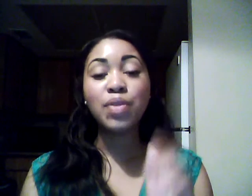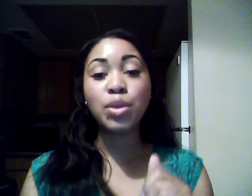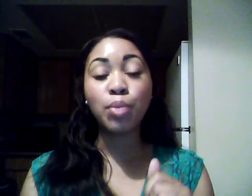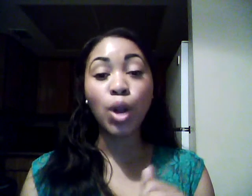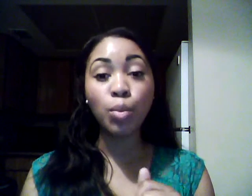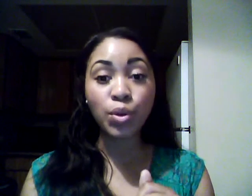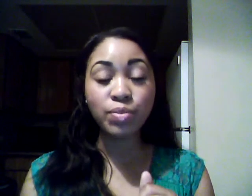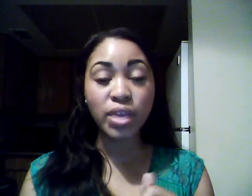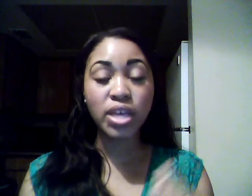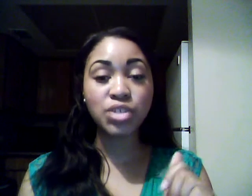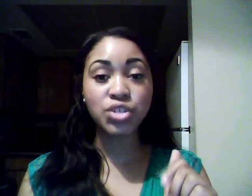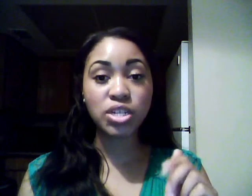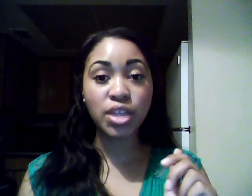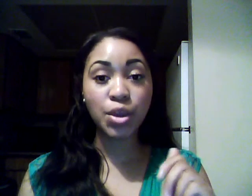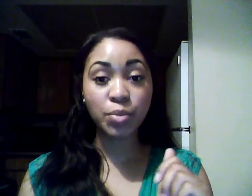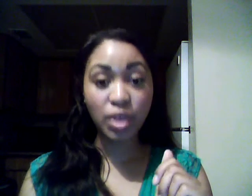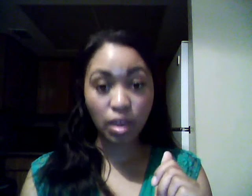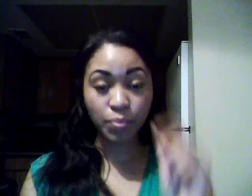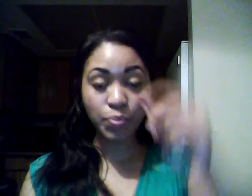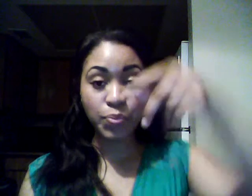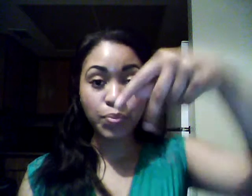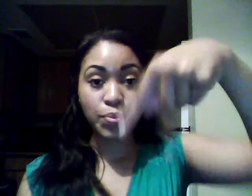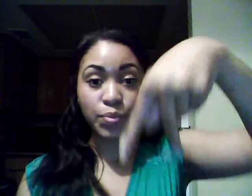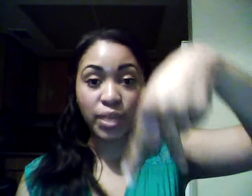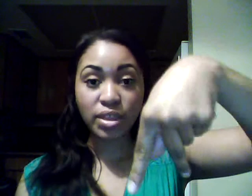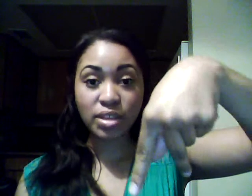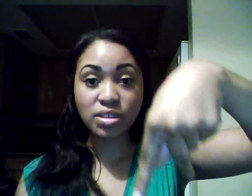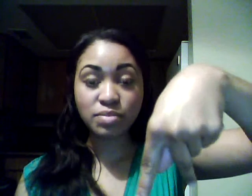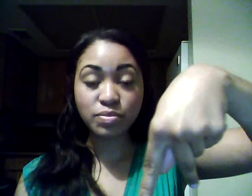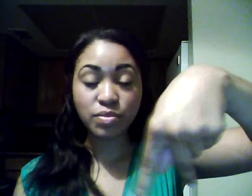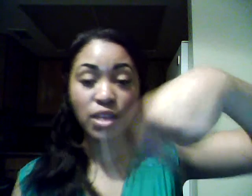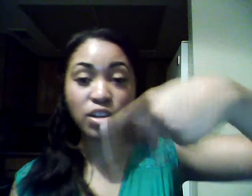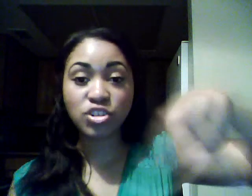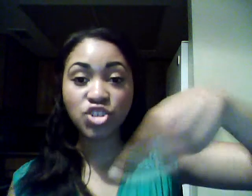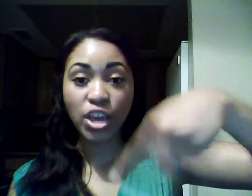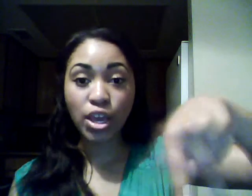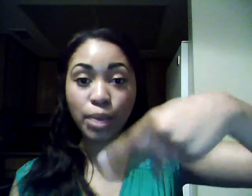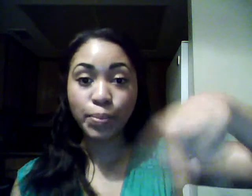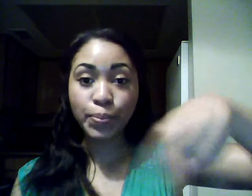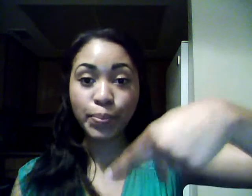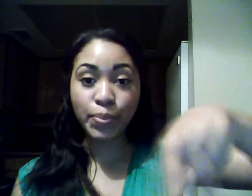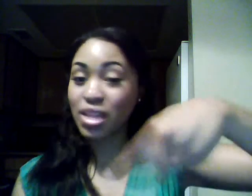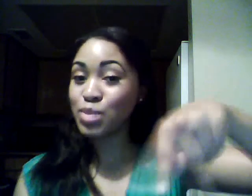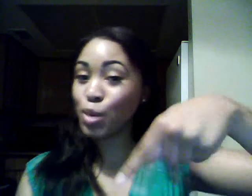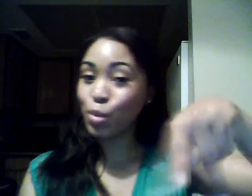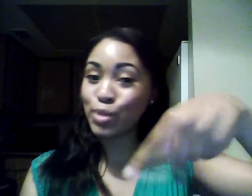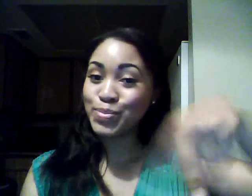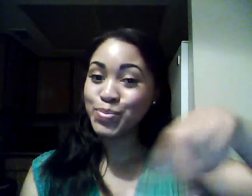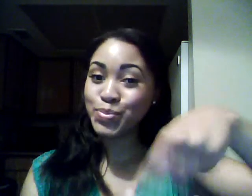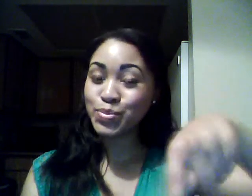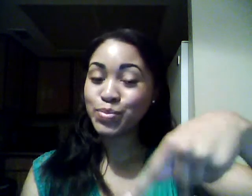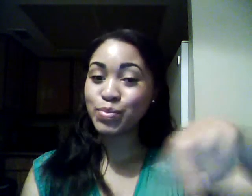And then purple is you're going to take your P, like this, and you're going to shake it. And that's purple.